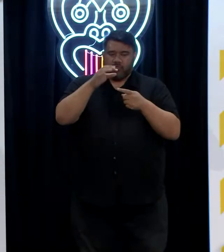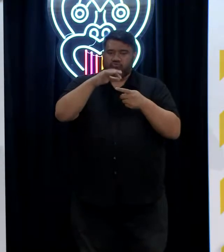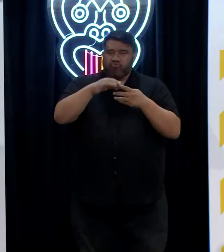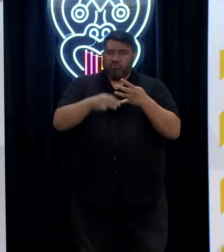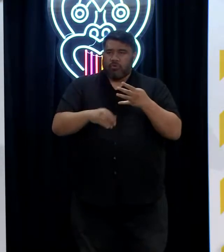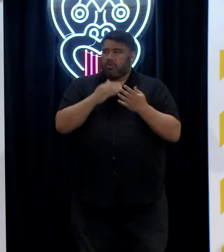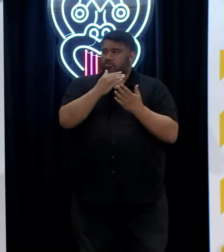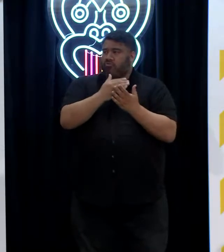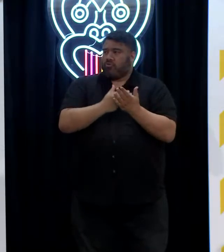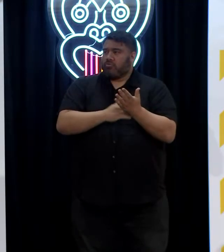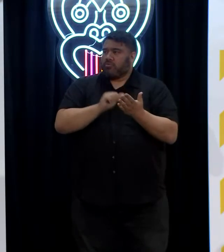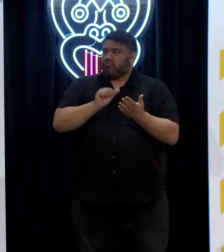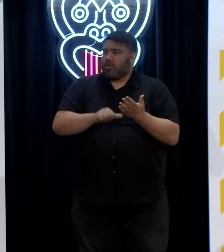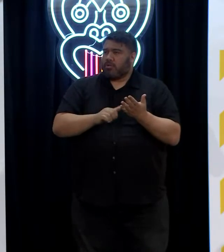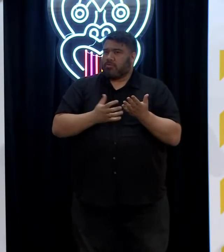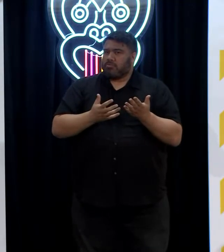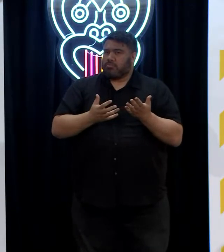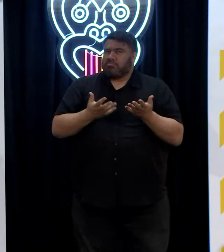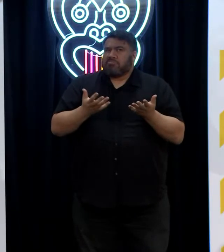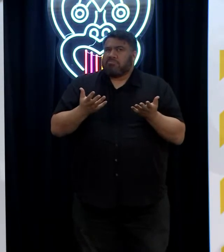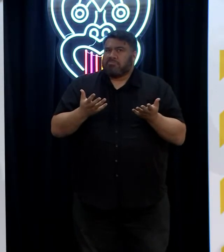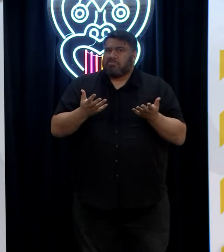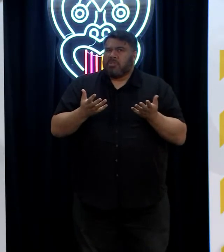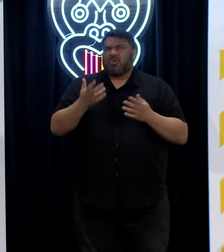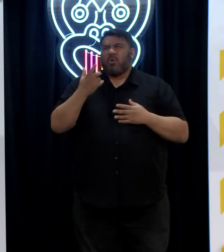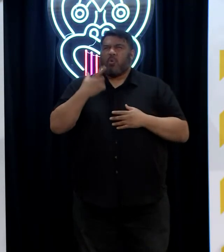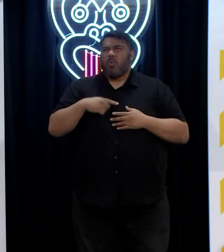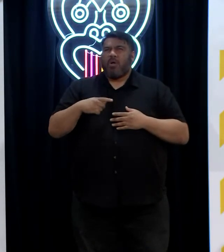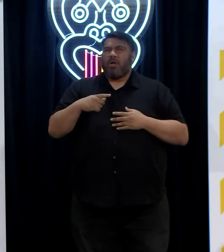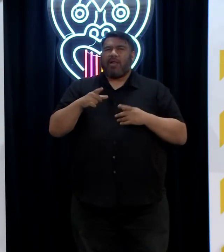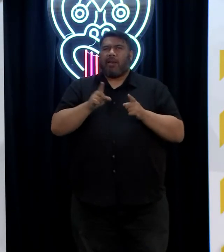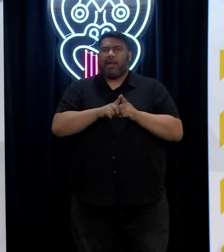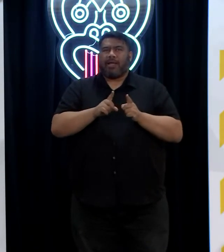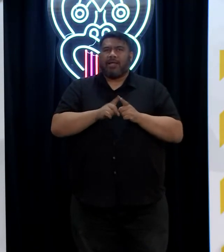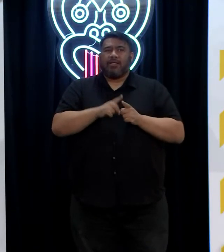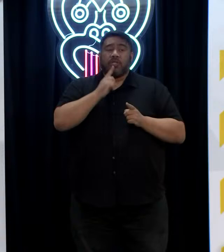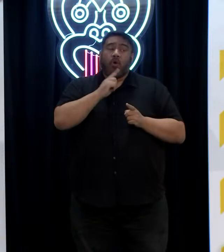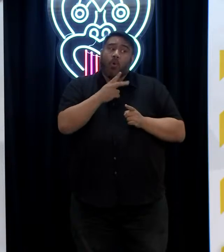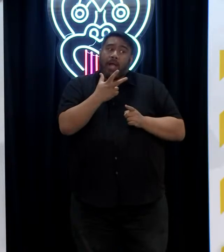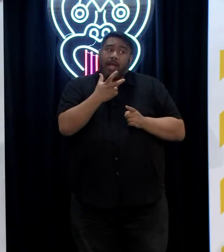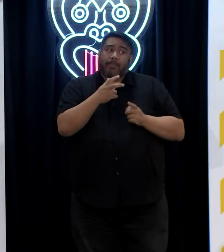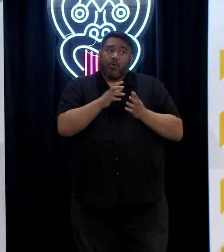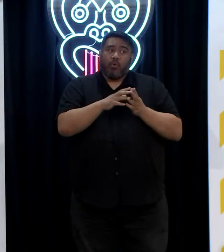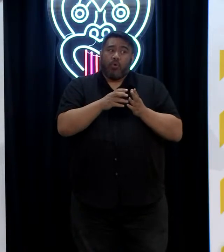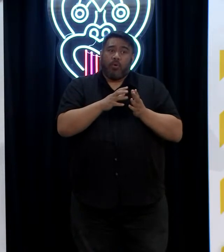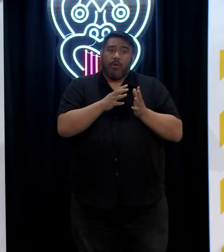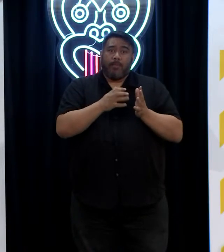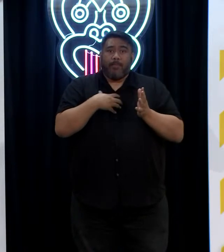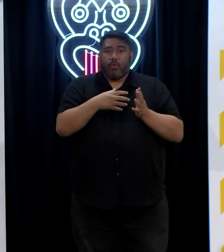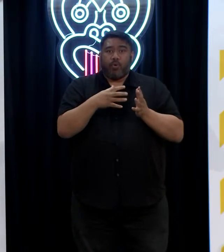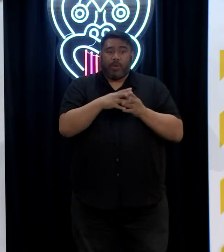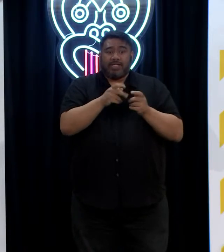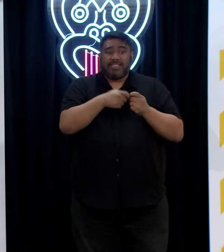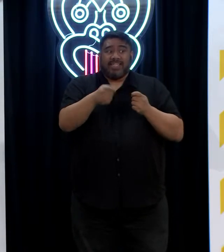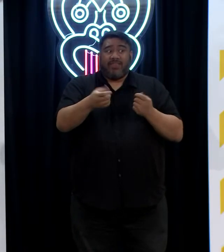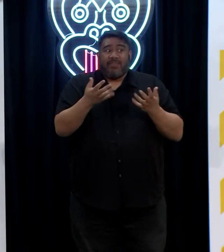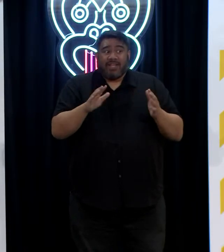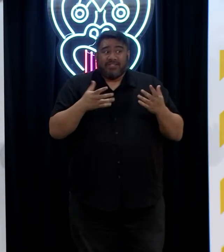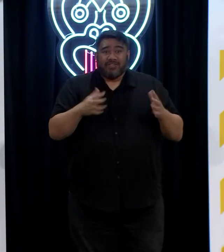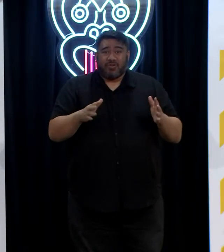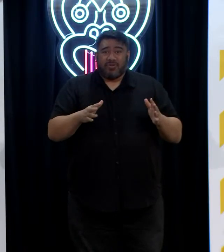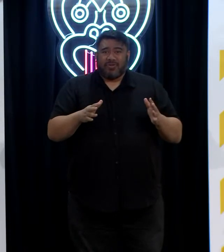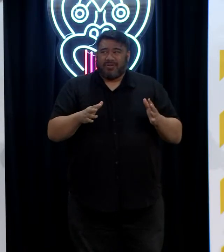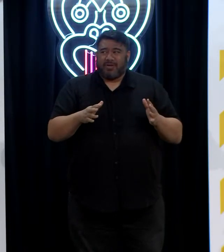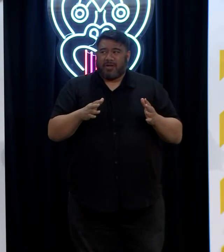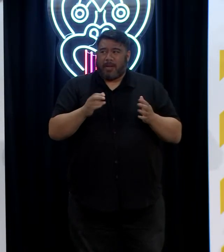the first quarter. So why, I guess, give that sort of hope with Australia that's not really there? Oh, look, I think what we want to do is see where